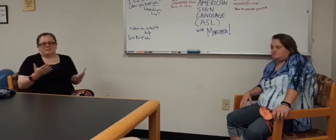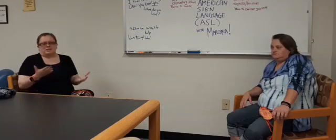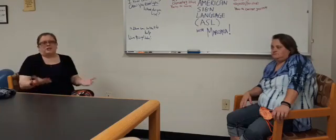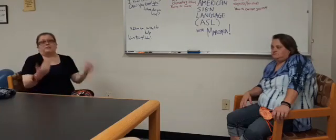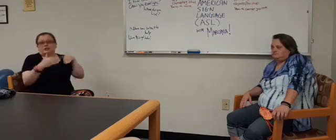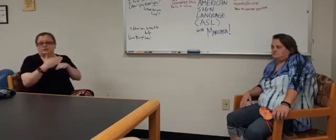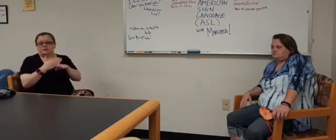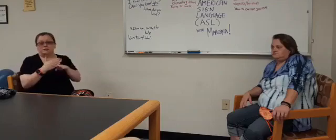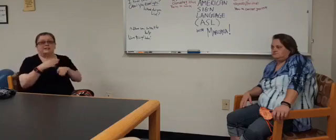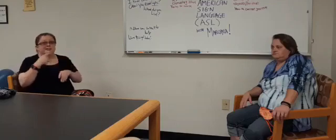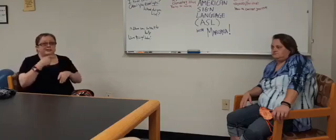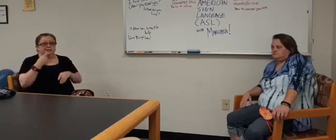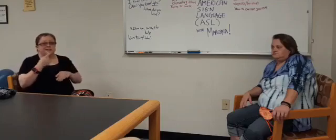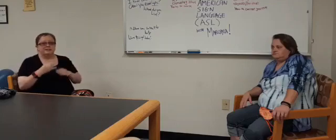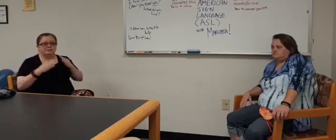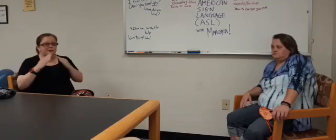coming into a hearing community,